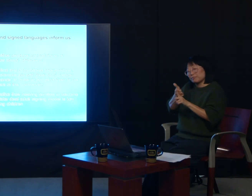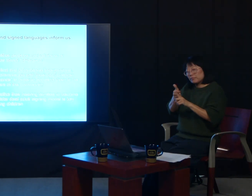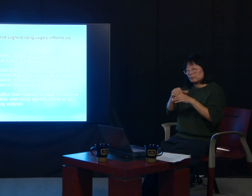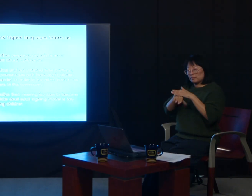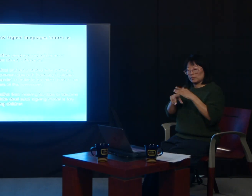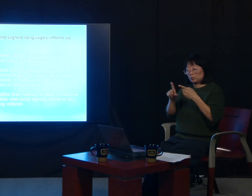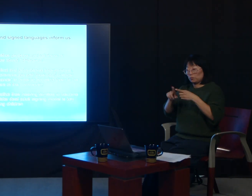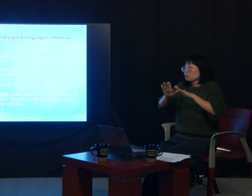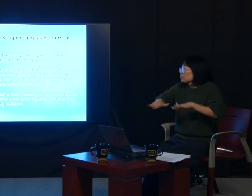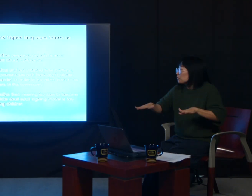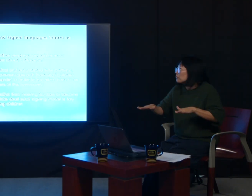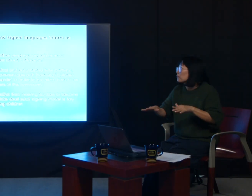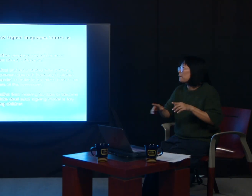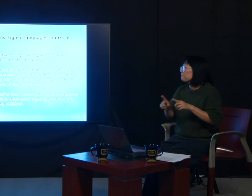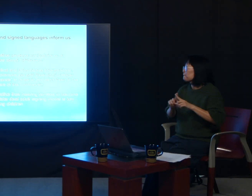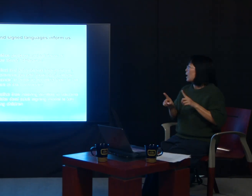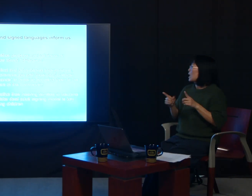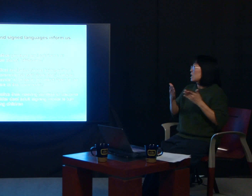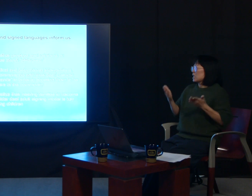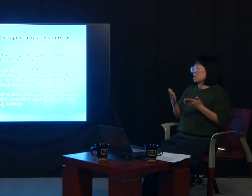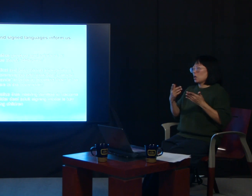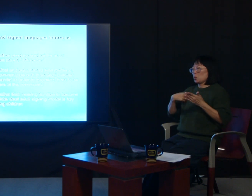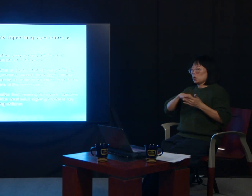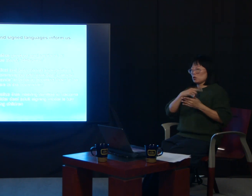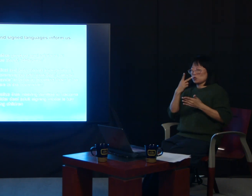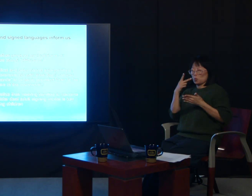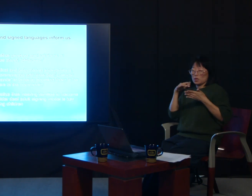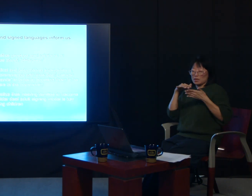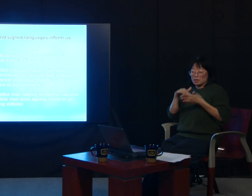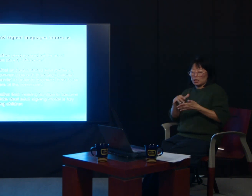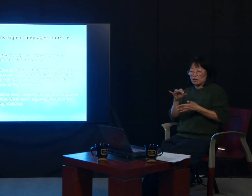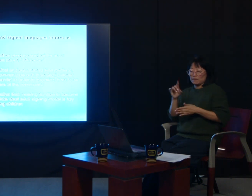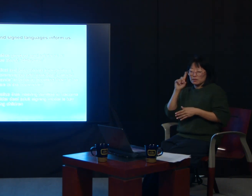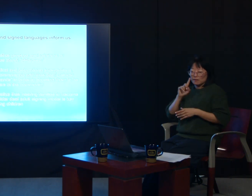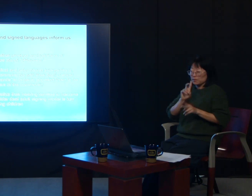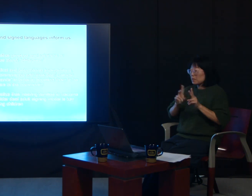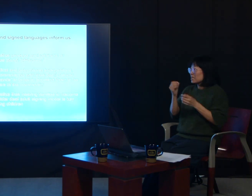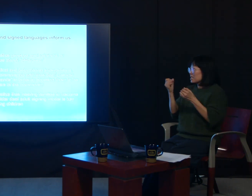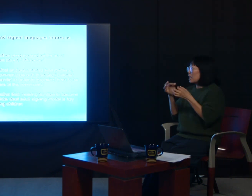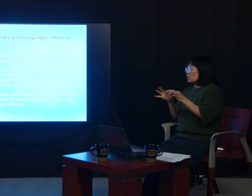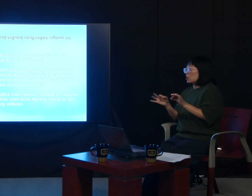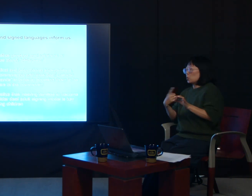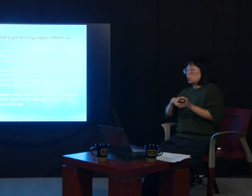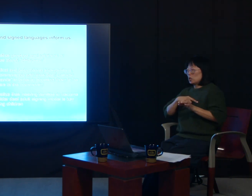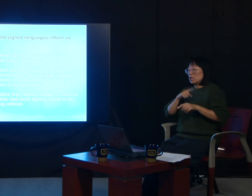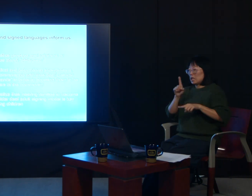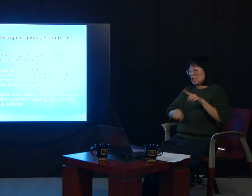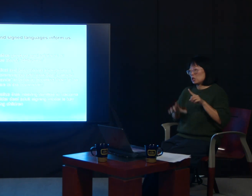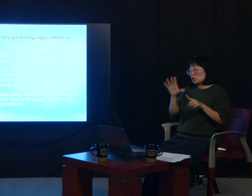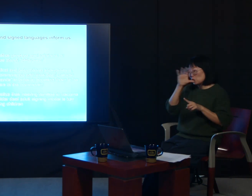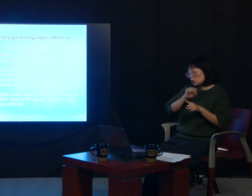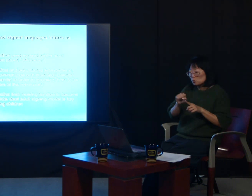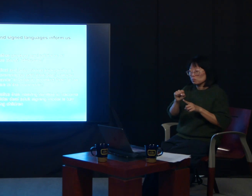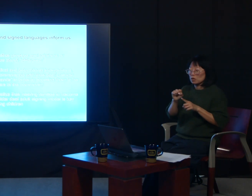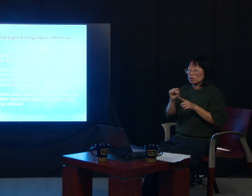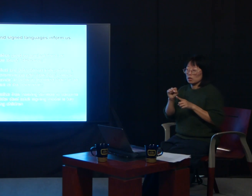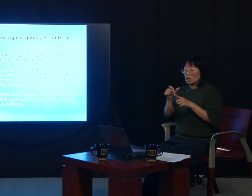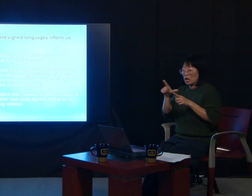and of itself is accessible to all children. And here we see the studies of deaf people and sign language. We cannot assume any longer